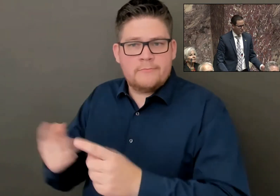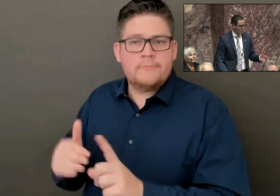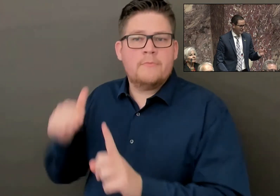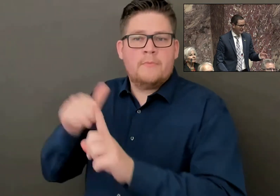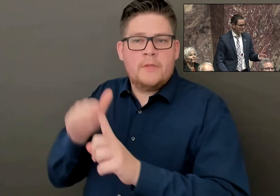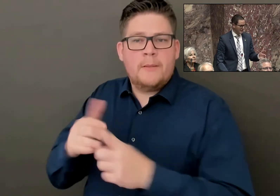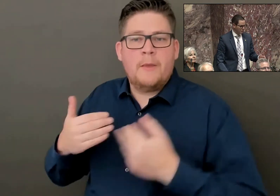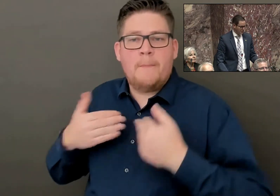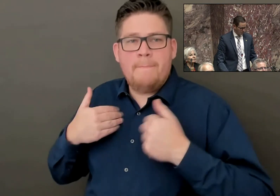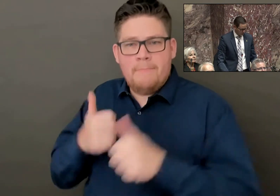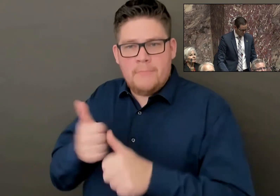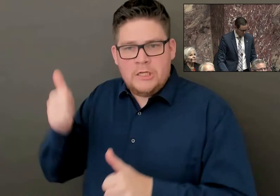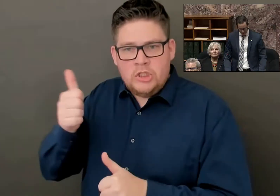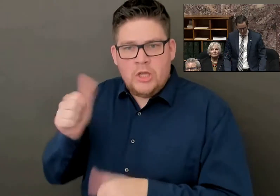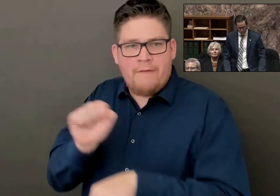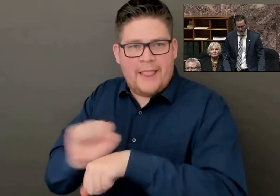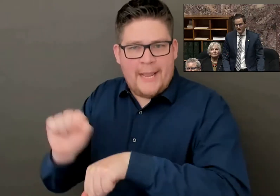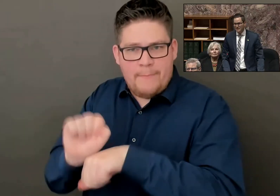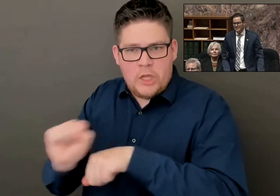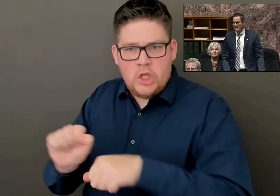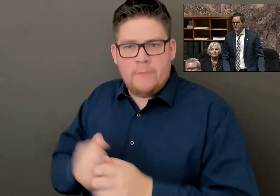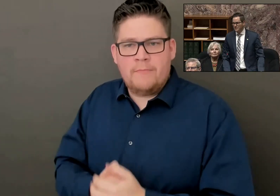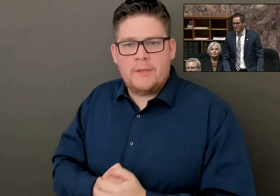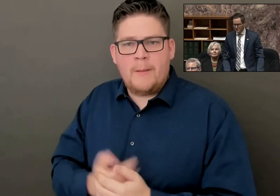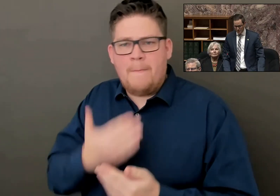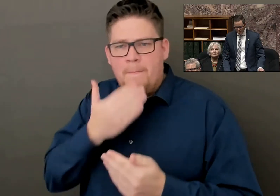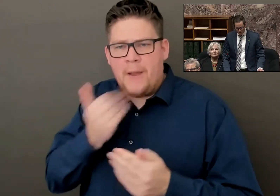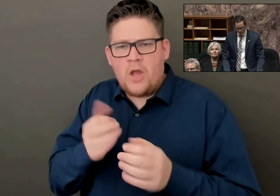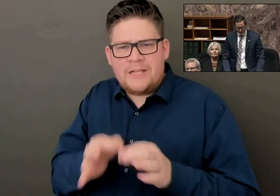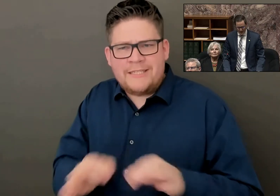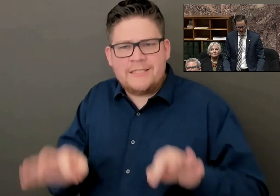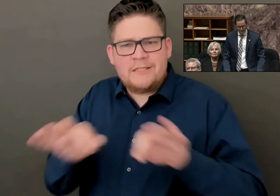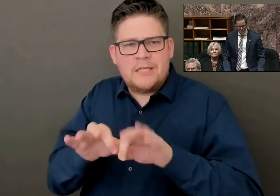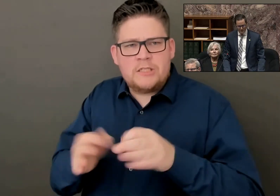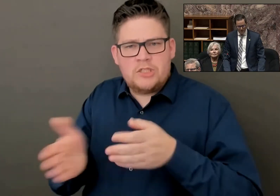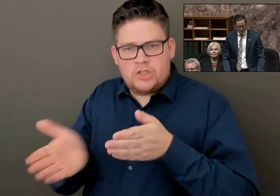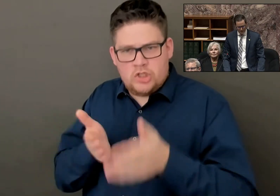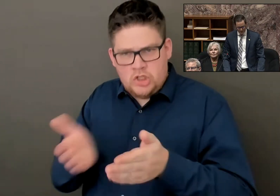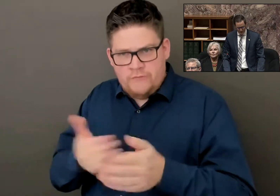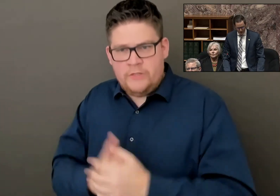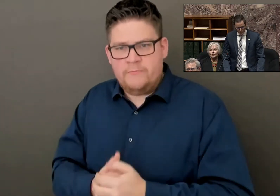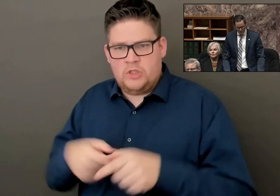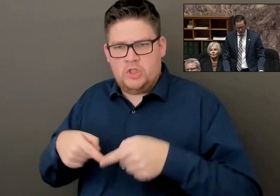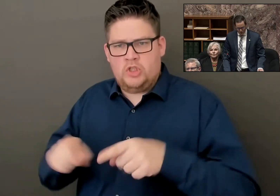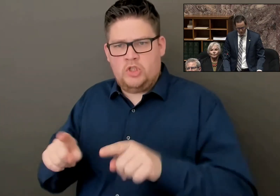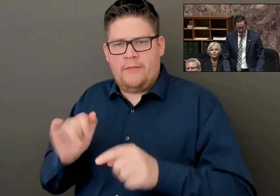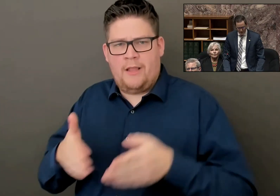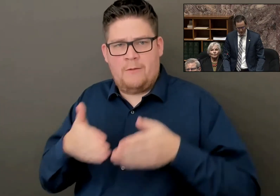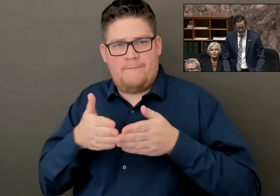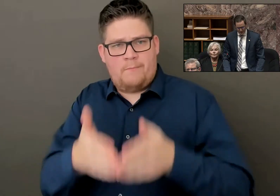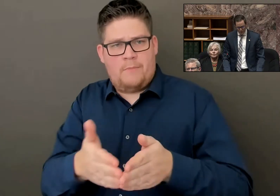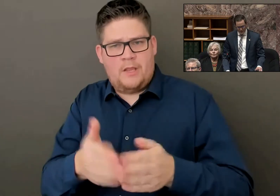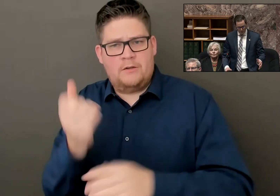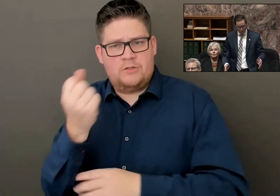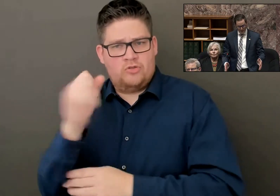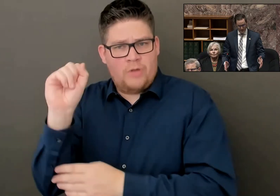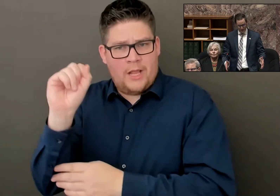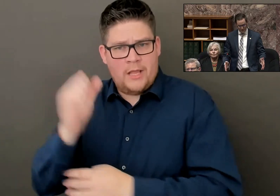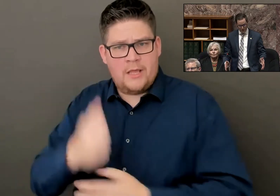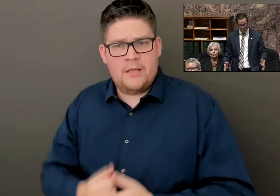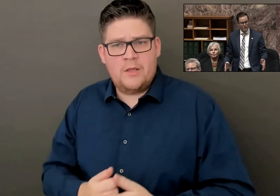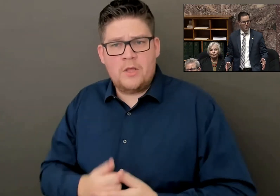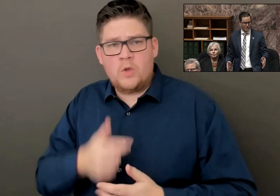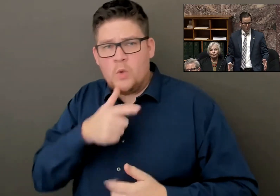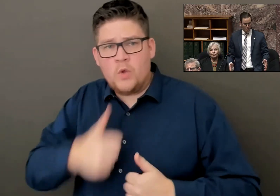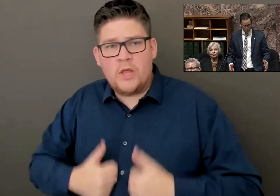the Kootenay Lake labour dispute. Residents and businesses shouldn't have to suffer. We've also been clear that we support getting a